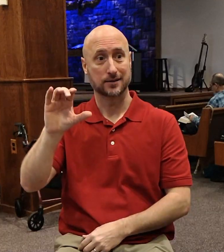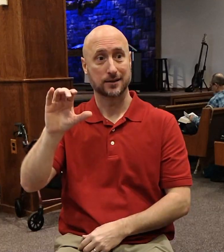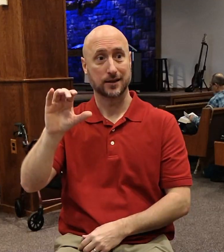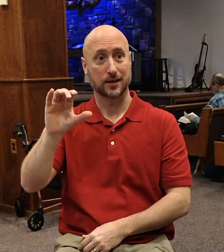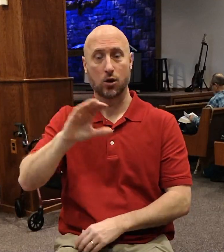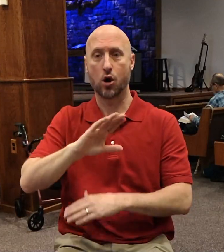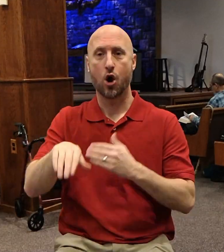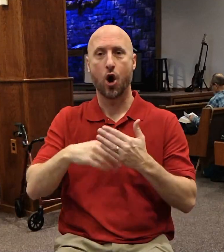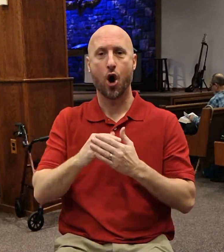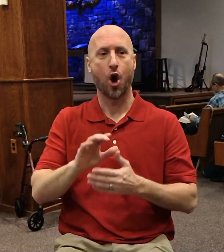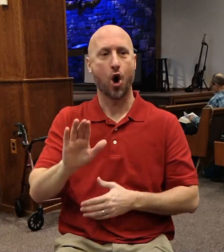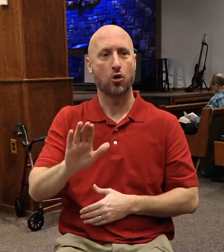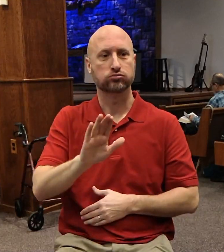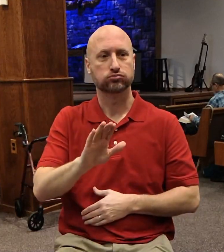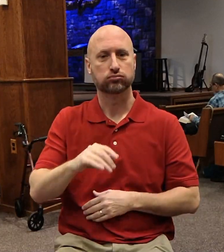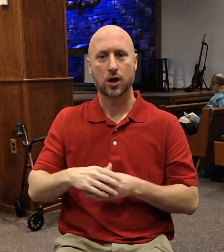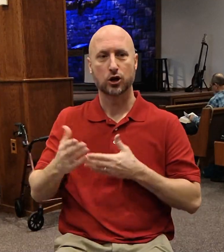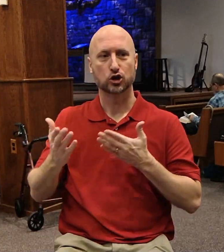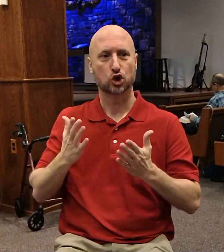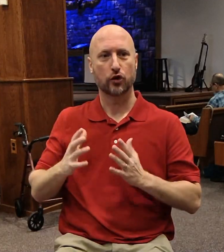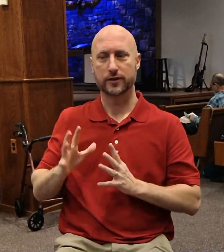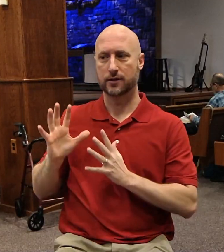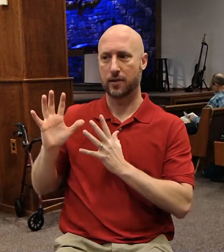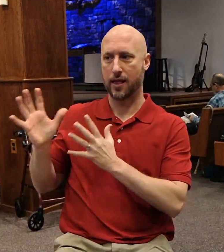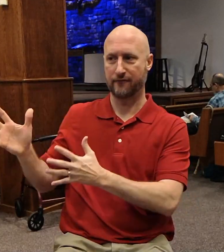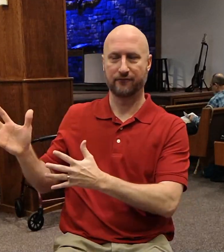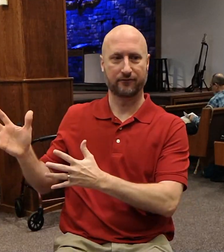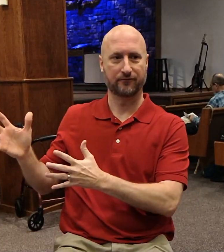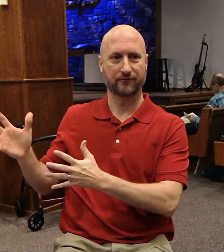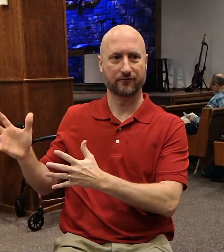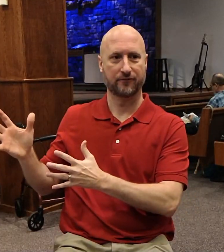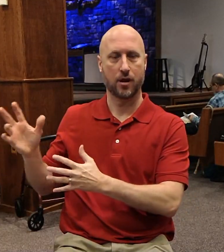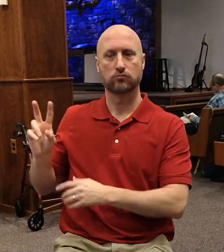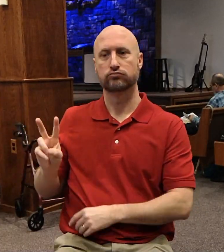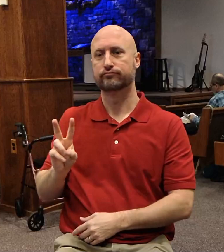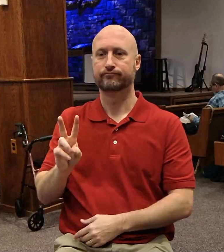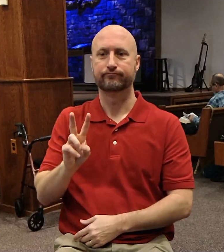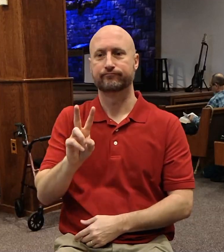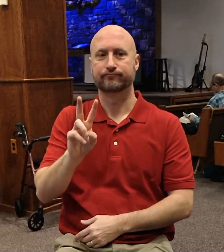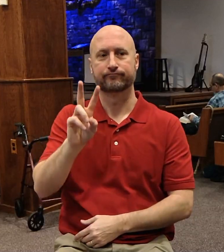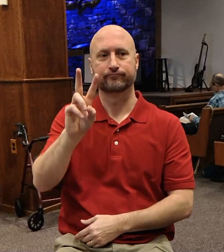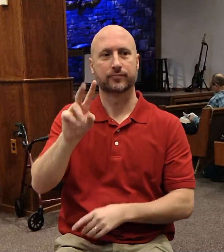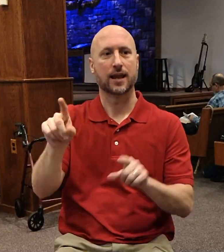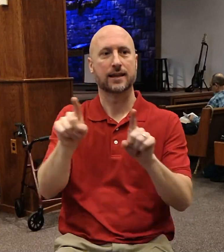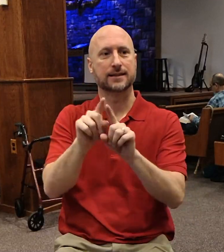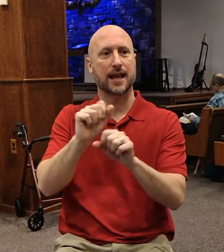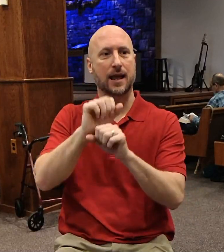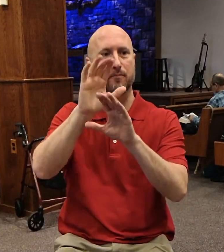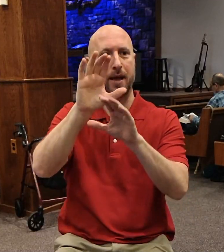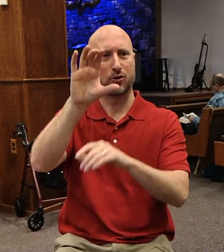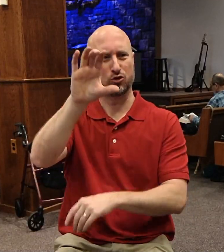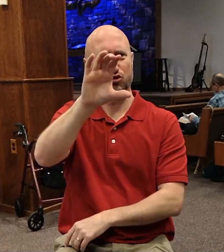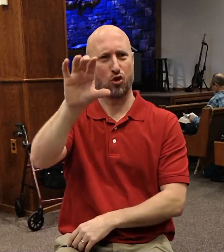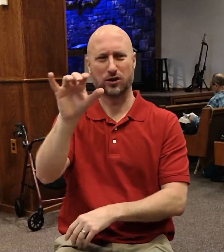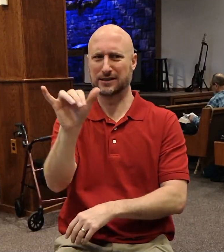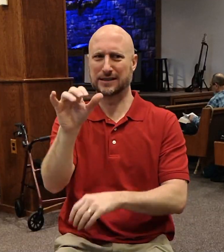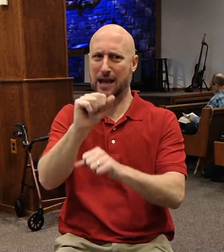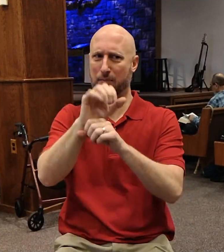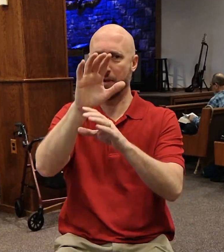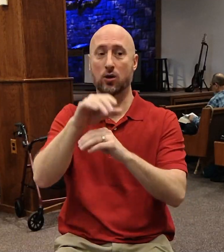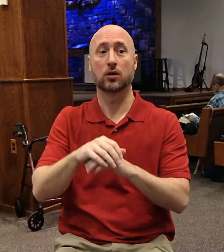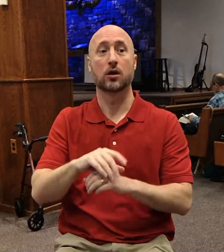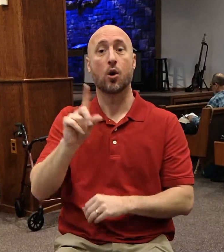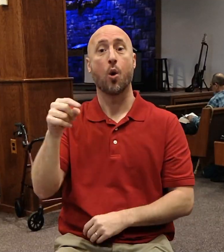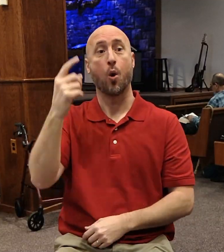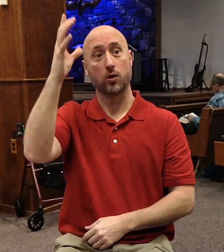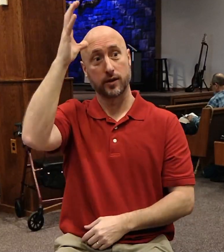behind and they went on alone onto the same mountain because only the father and the